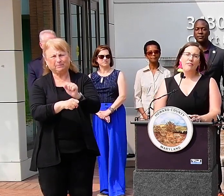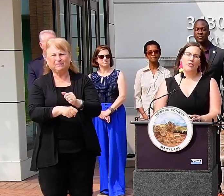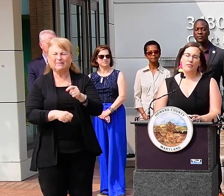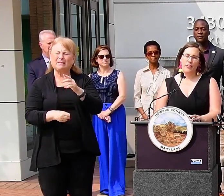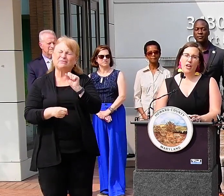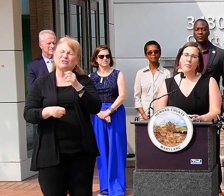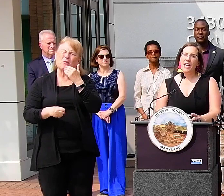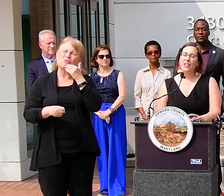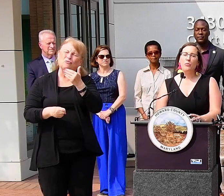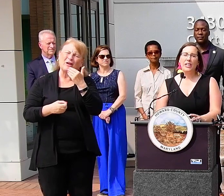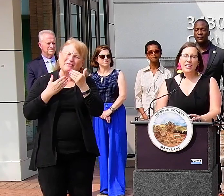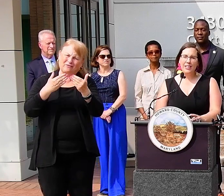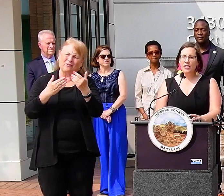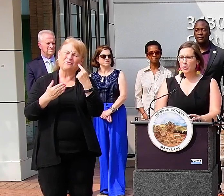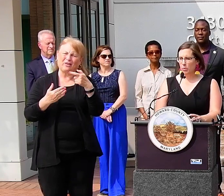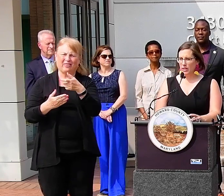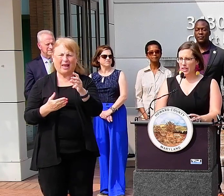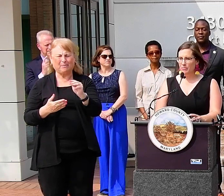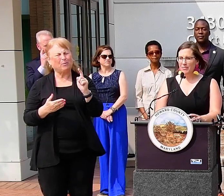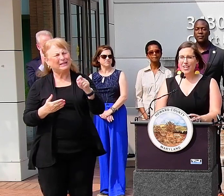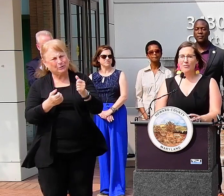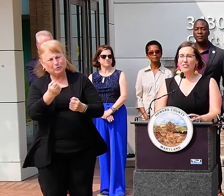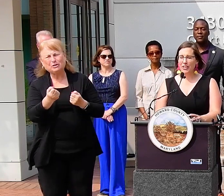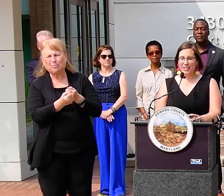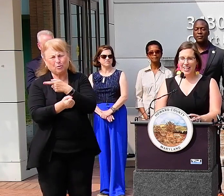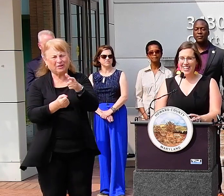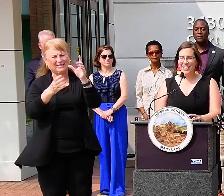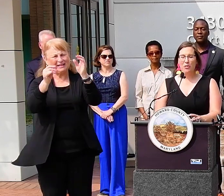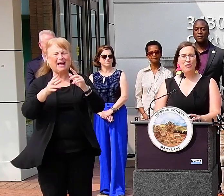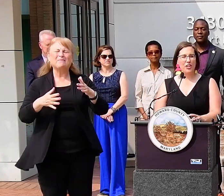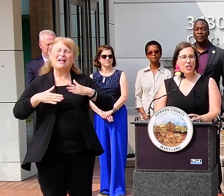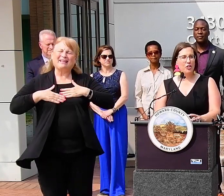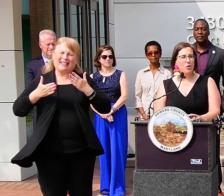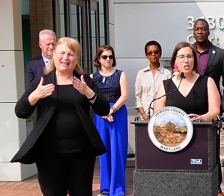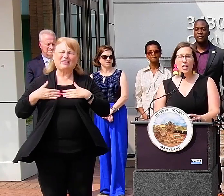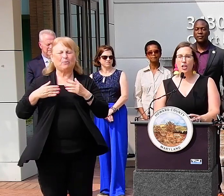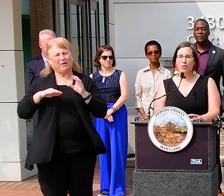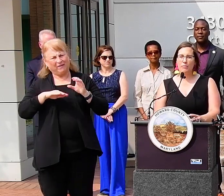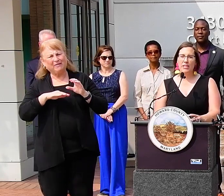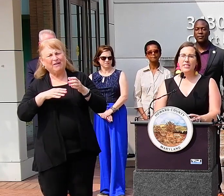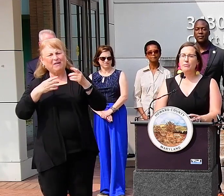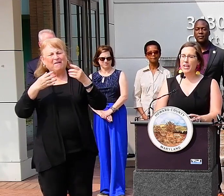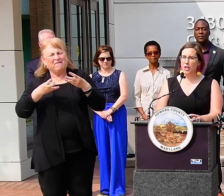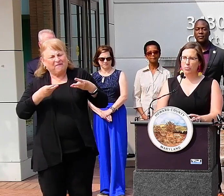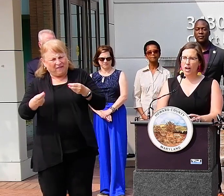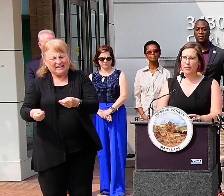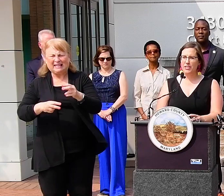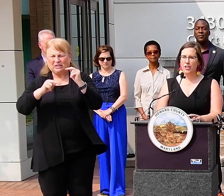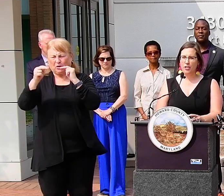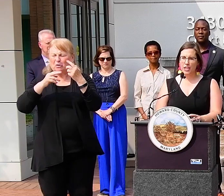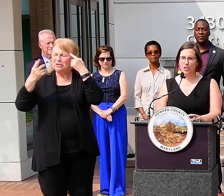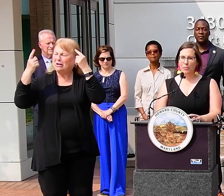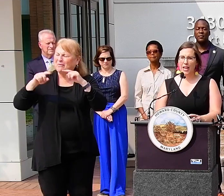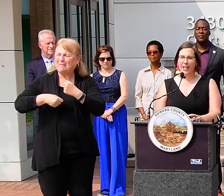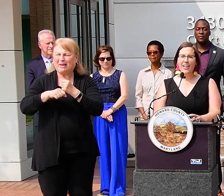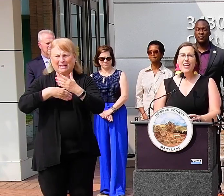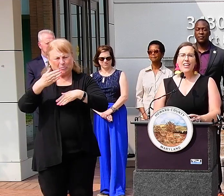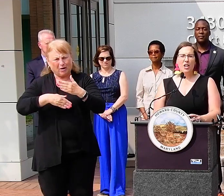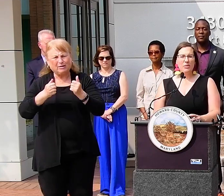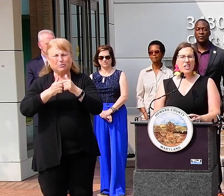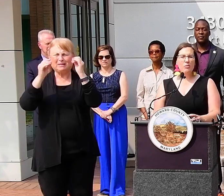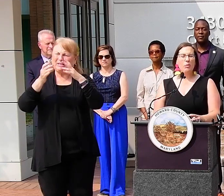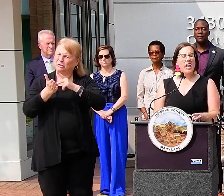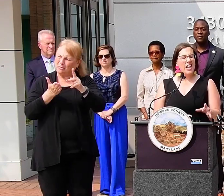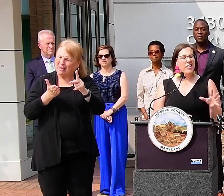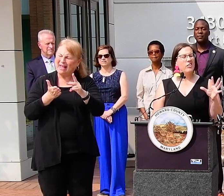so grateful for them, and we need to support them. And I'm very glad that we're funding negotiated agreements and making progress on our teacher pay.